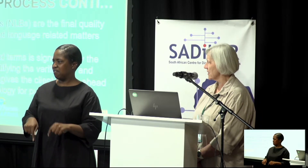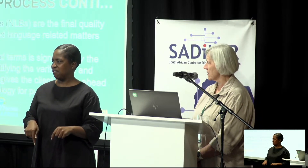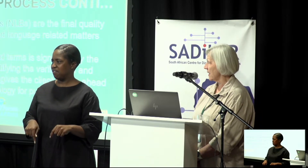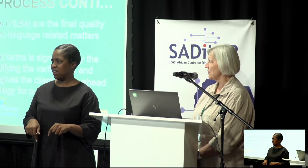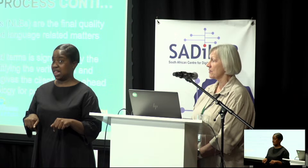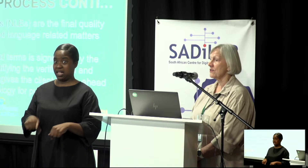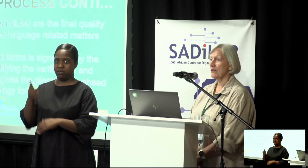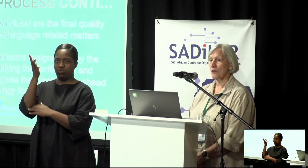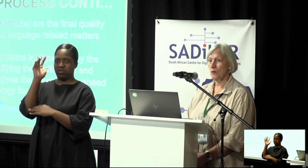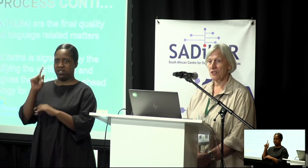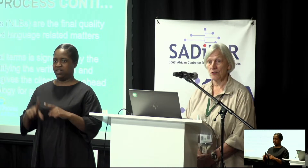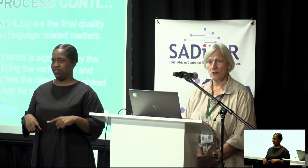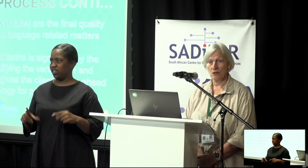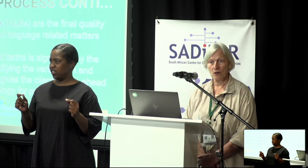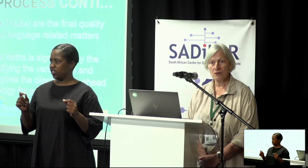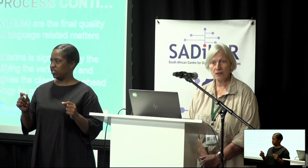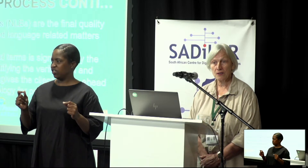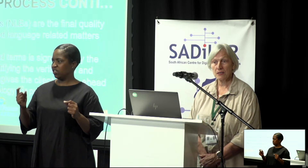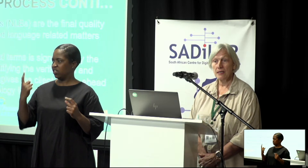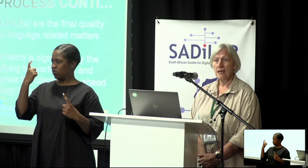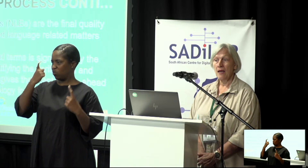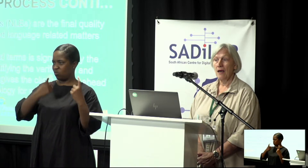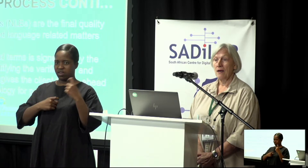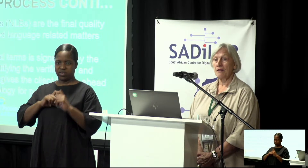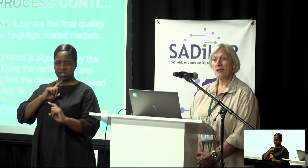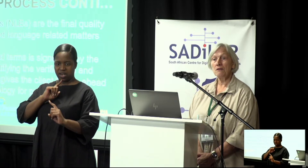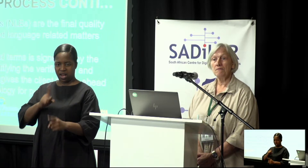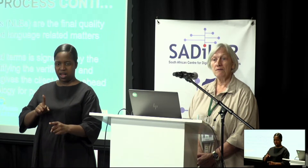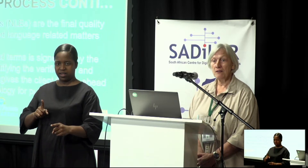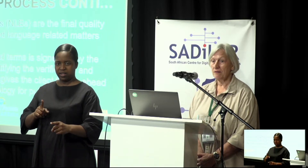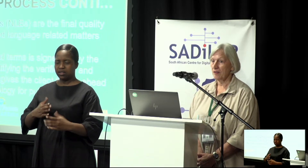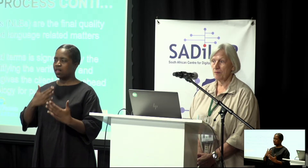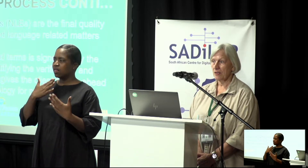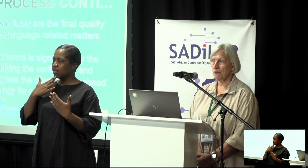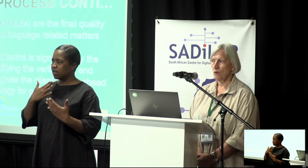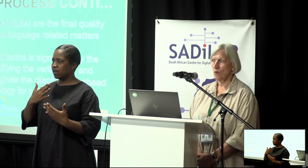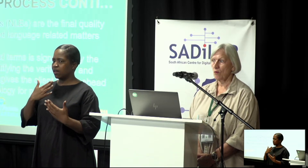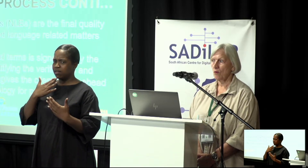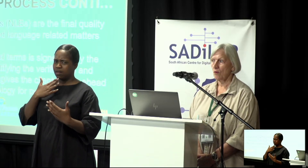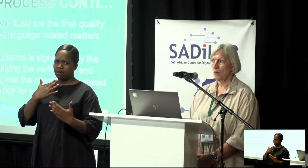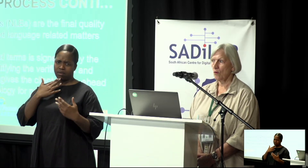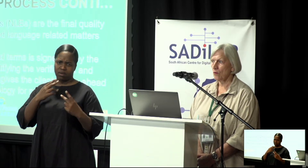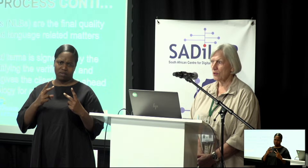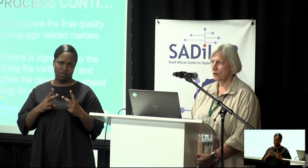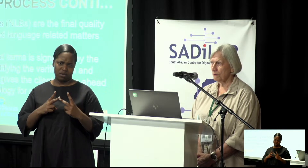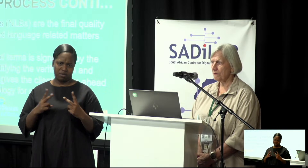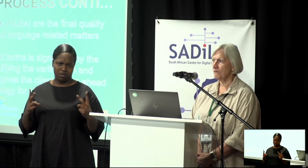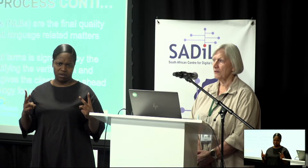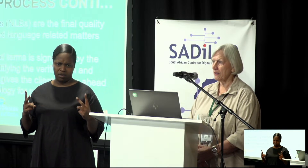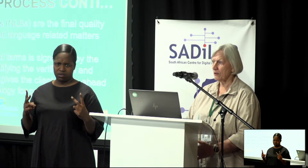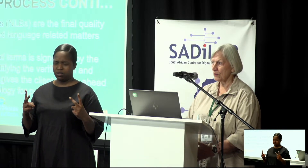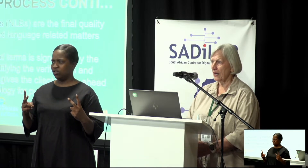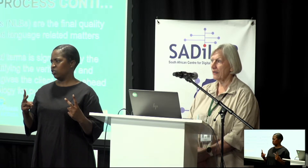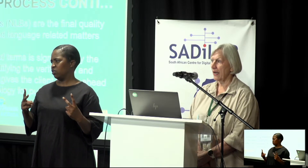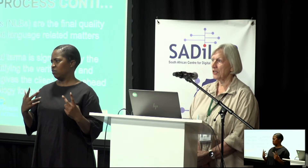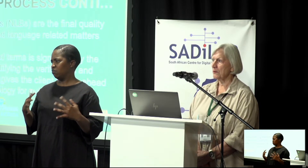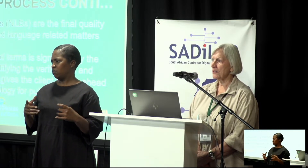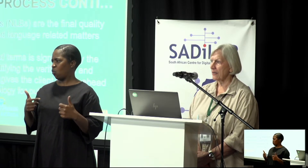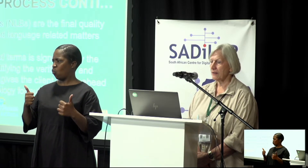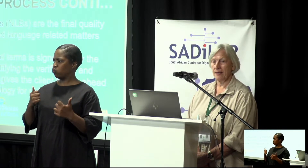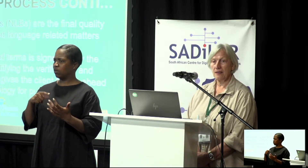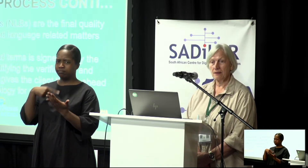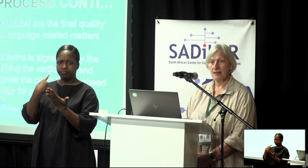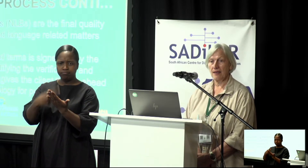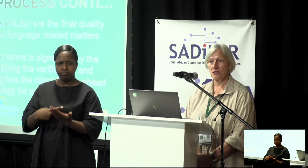our presentations, of the questions and answers. Thank you very, very much for all the good